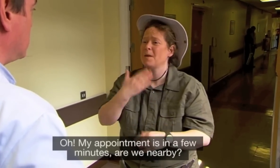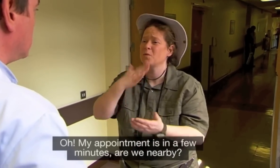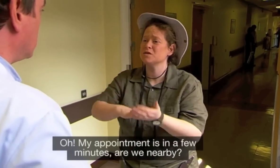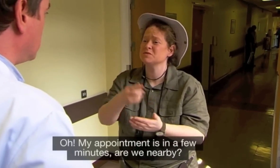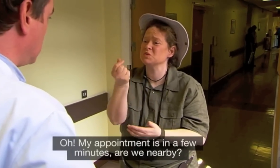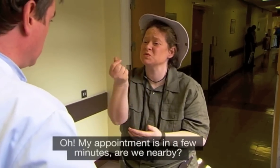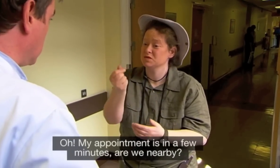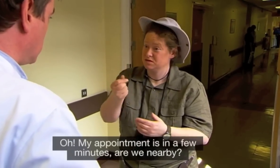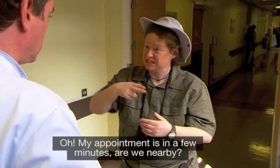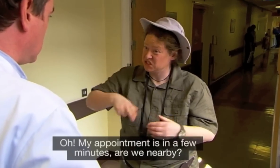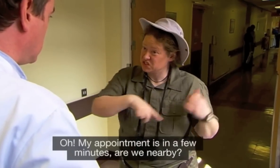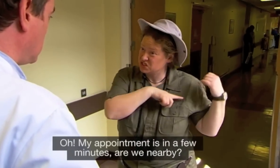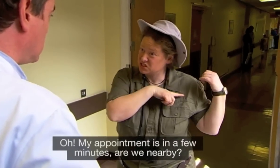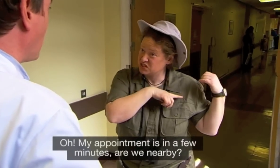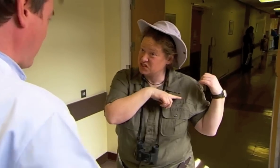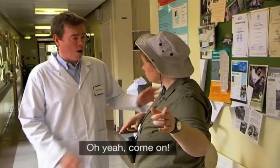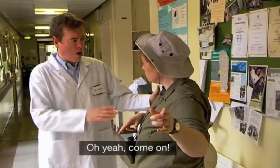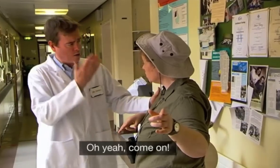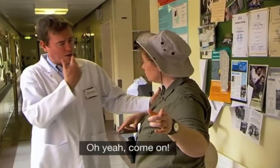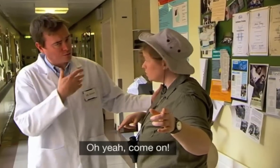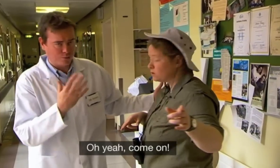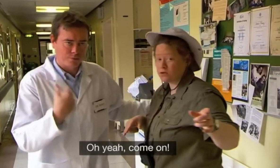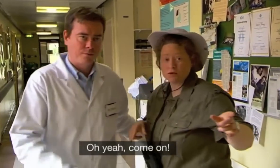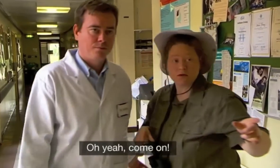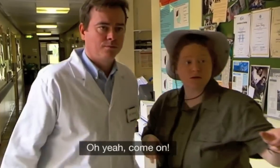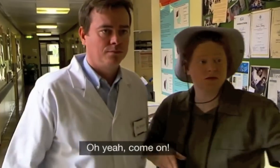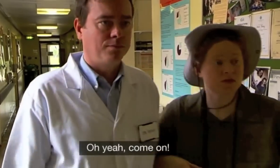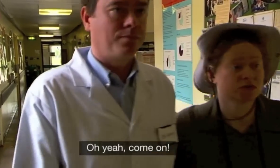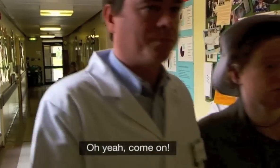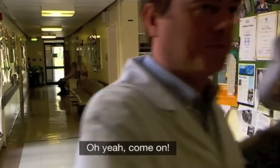My appointment's in a few minutes. Are we nearby? Oh yeah, come on.